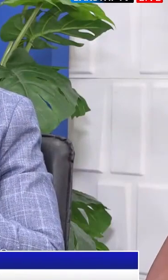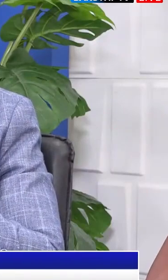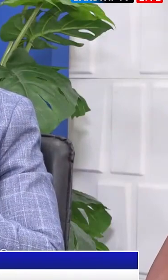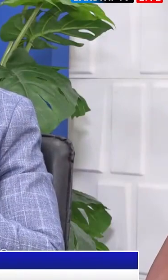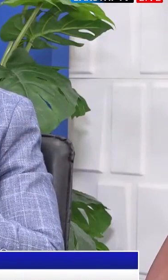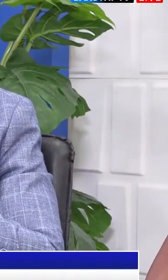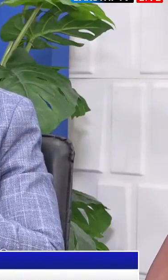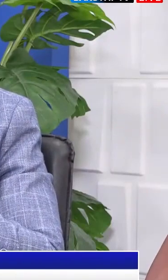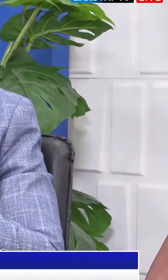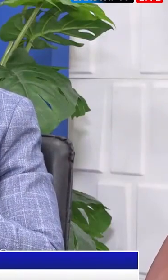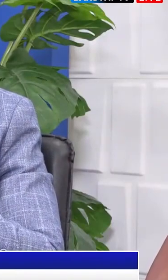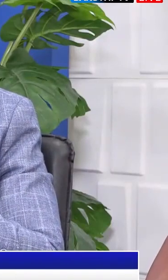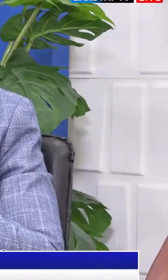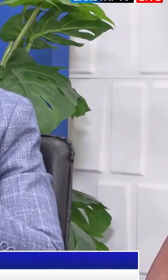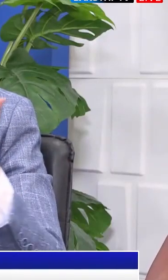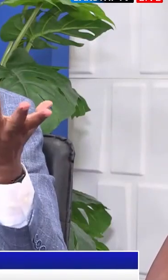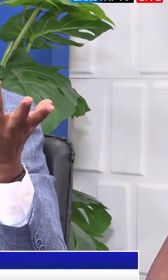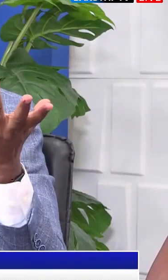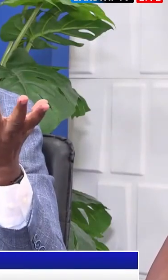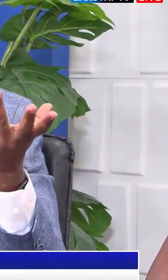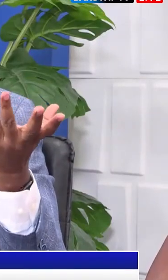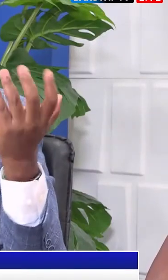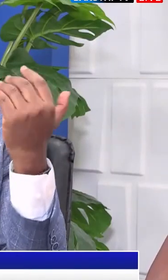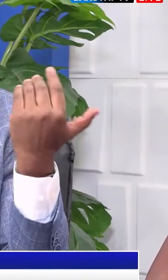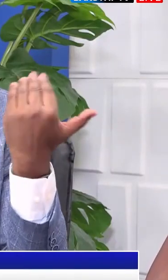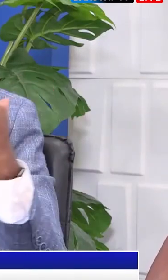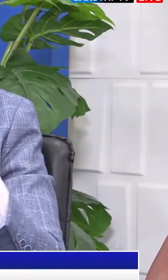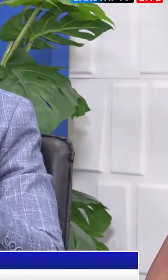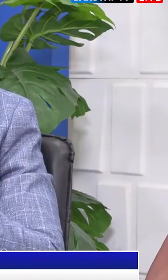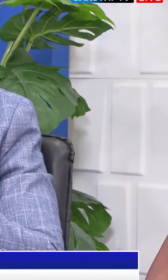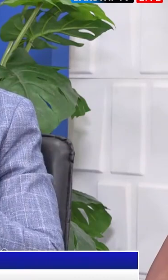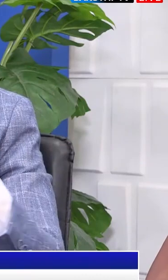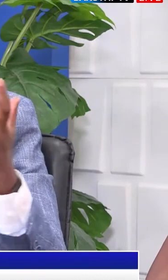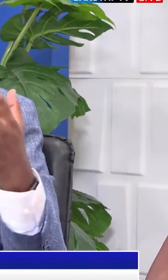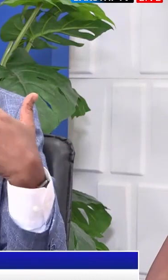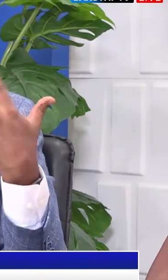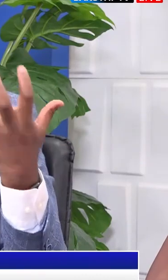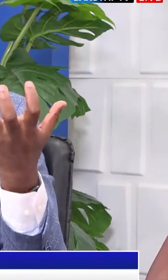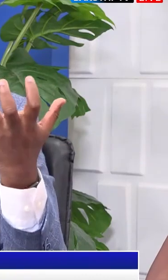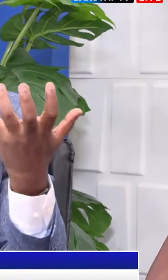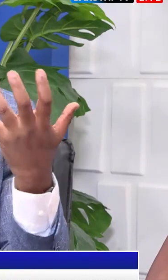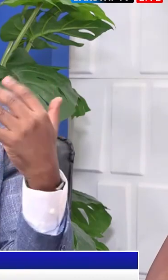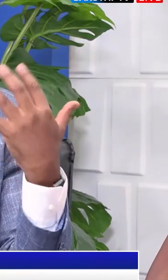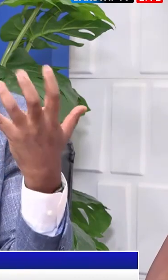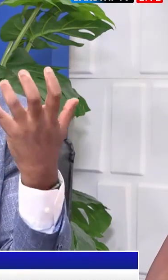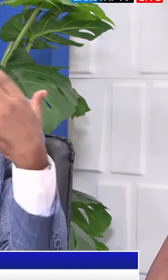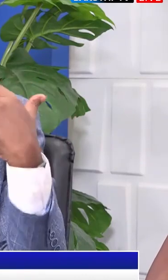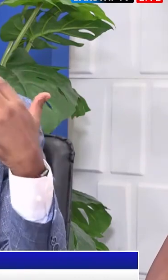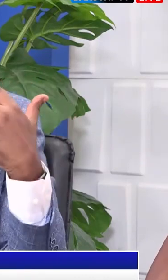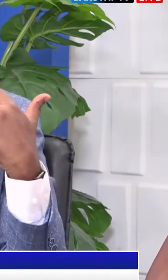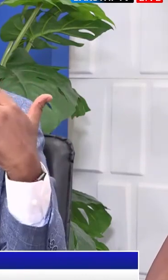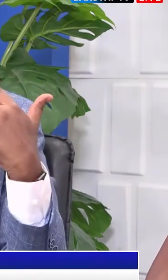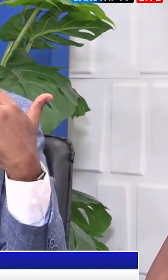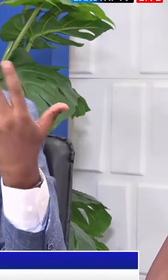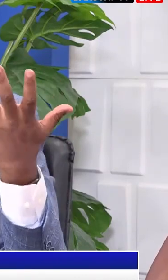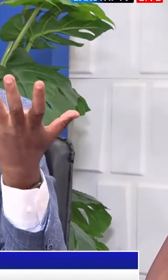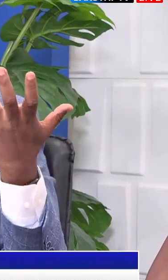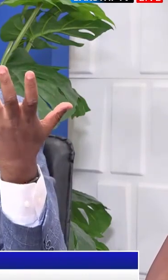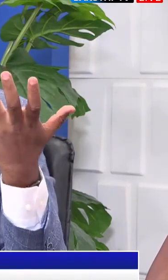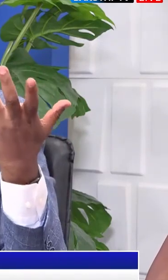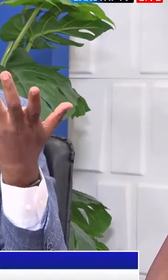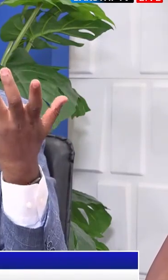0711 222 444. You just need to send a WhatsApp. All right. 0711 222 444. That is the number. Okay.